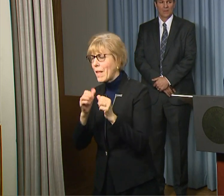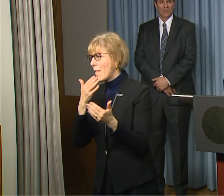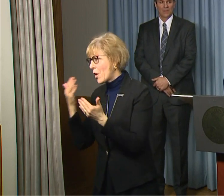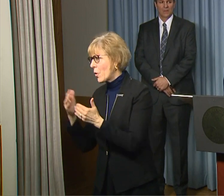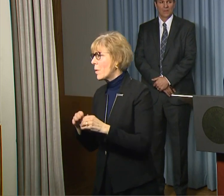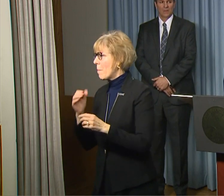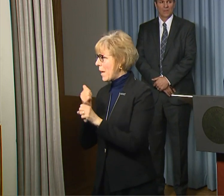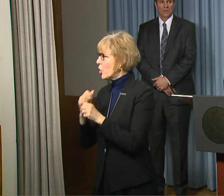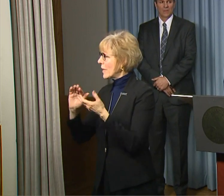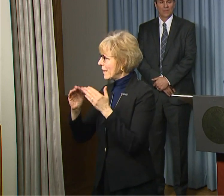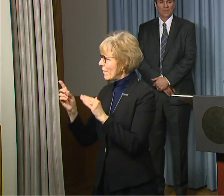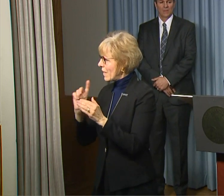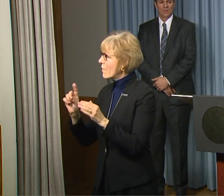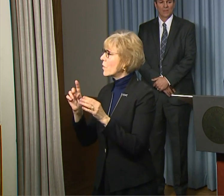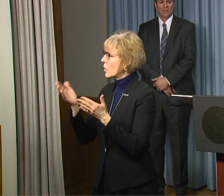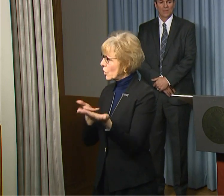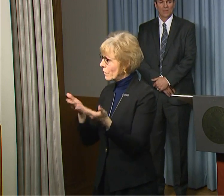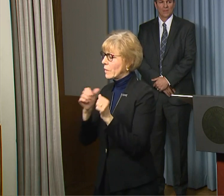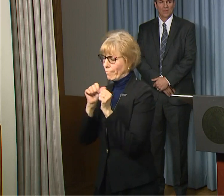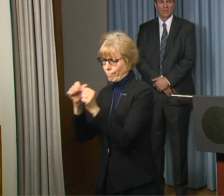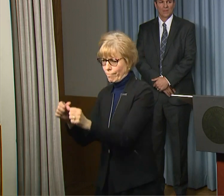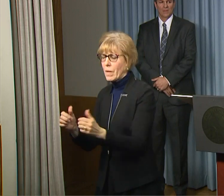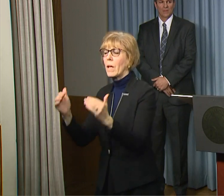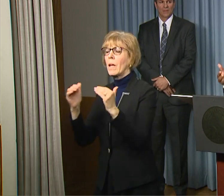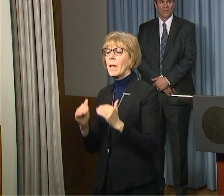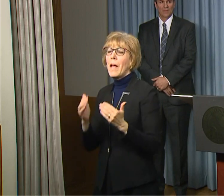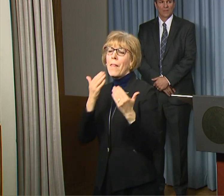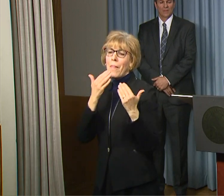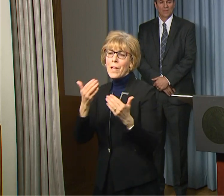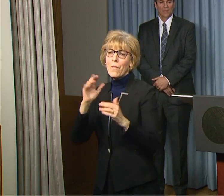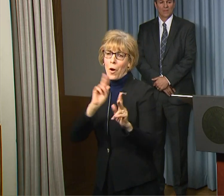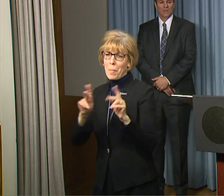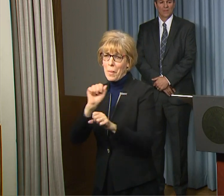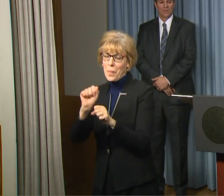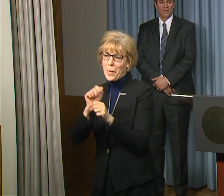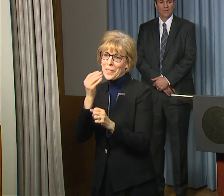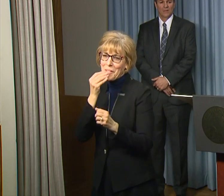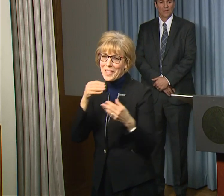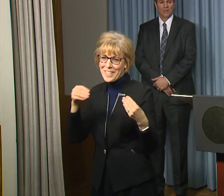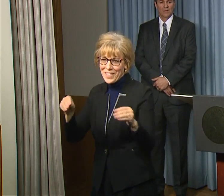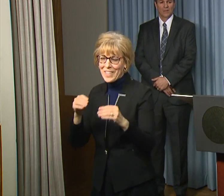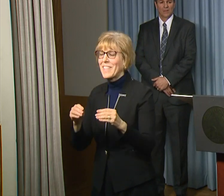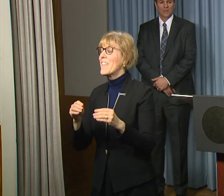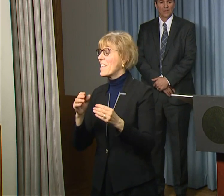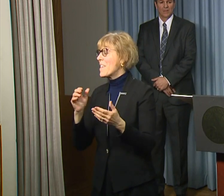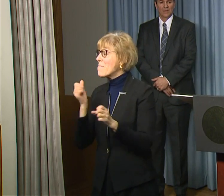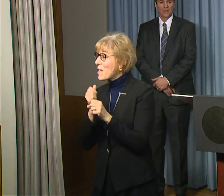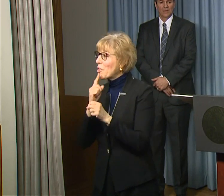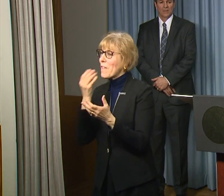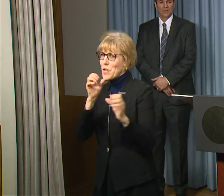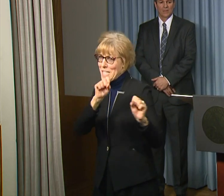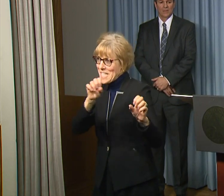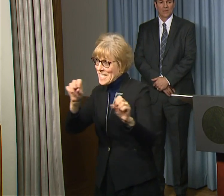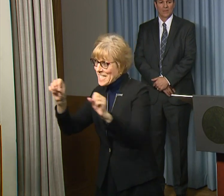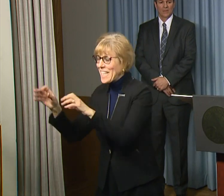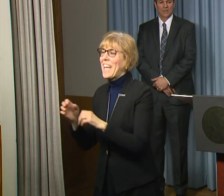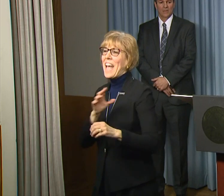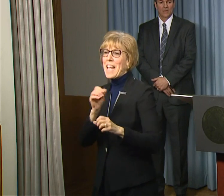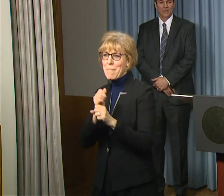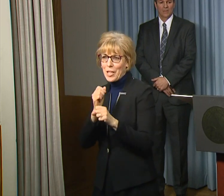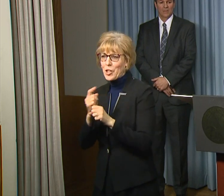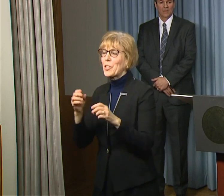workers who are working around the clock to make sure the shelves remain stocked and to make sure that our grocery stores remain open so